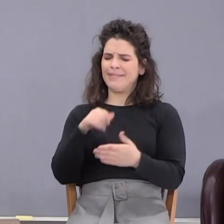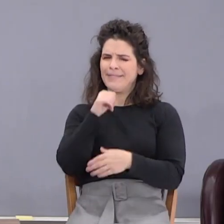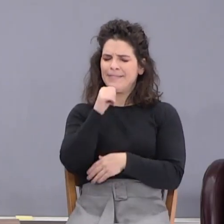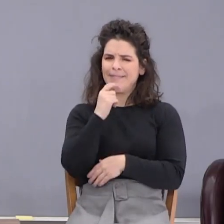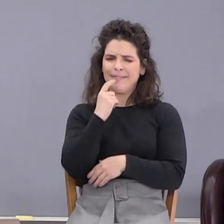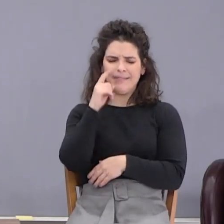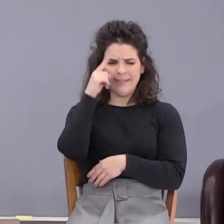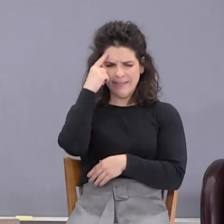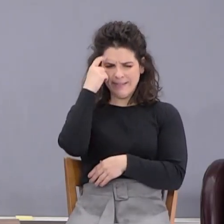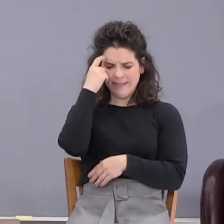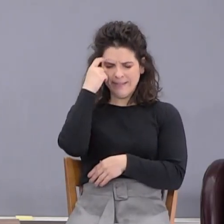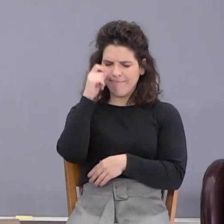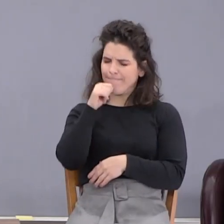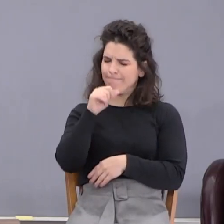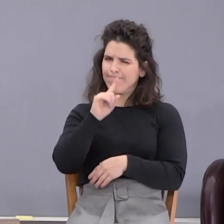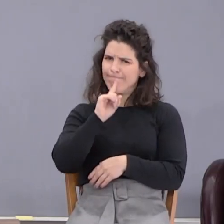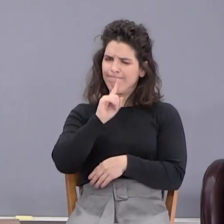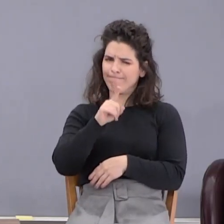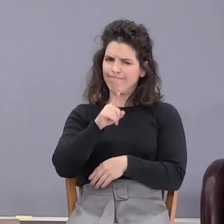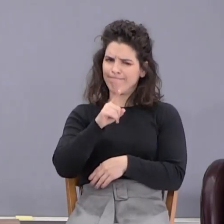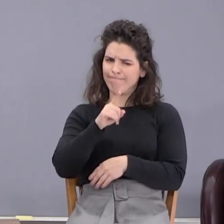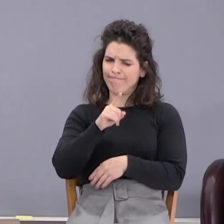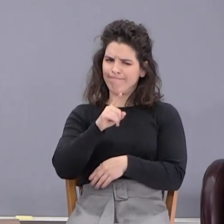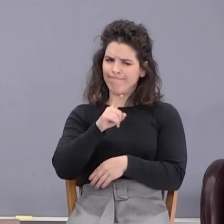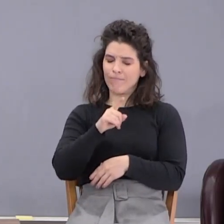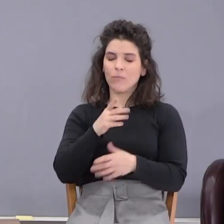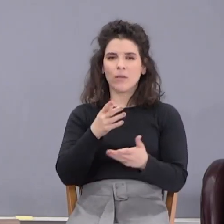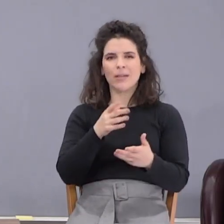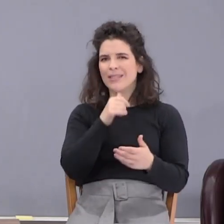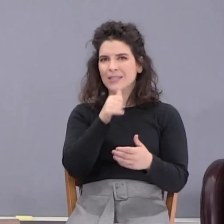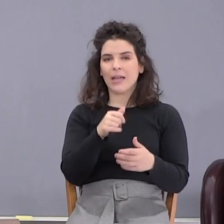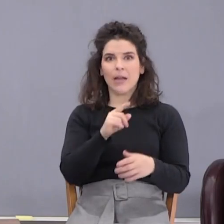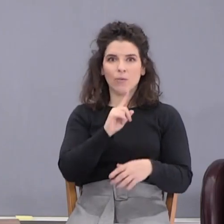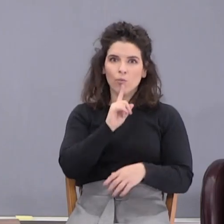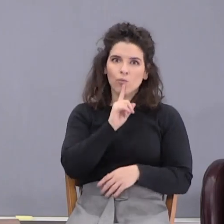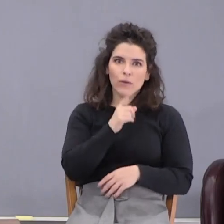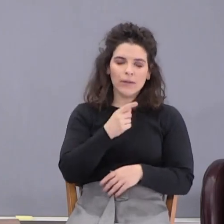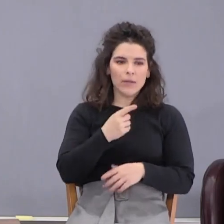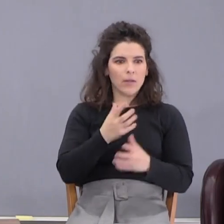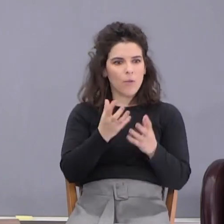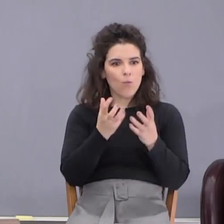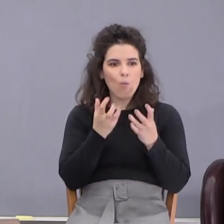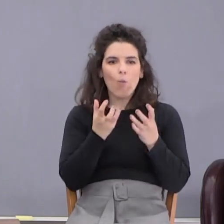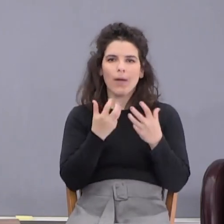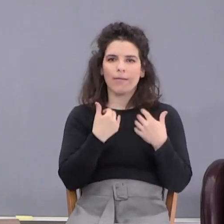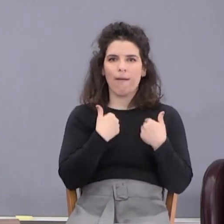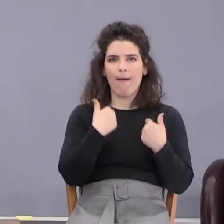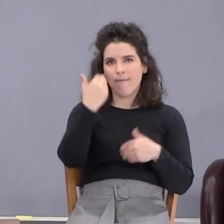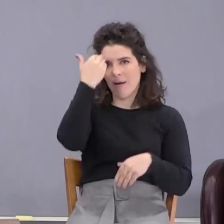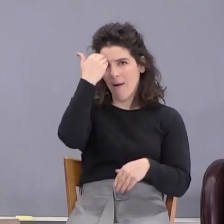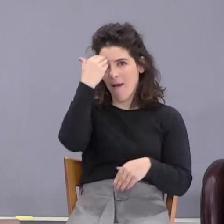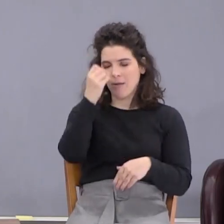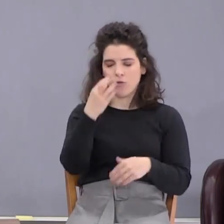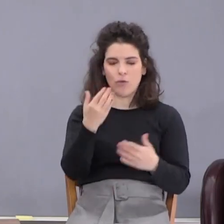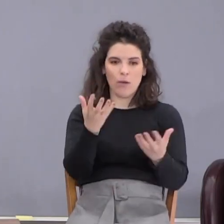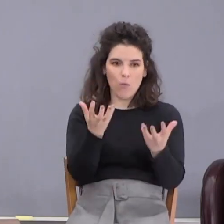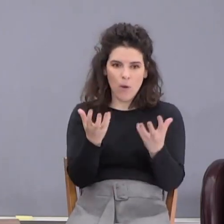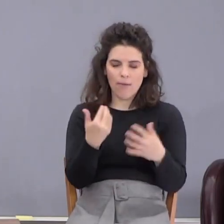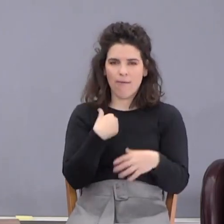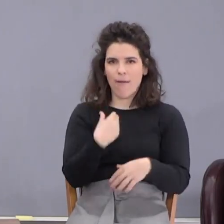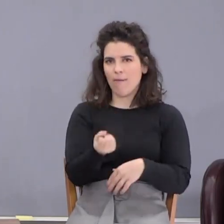isn't sincere questions that are being asked for the purpose of desiring knowledge and